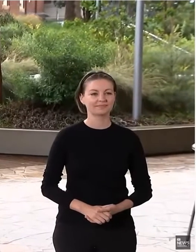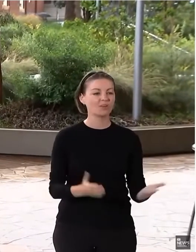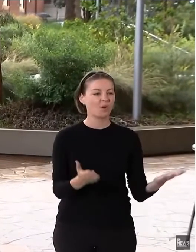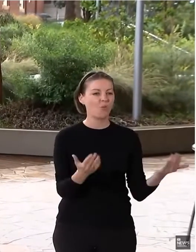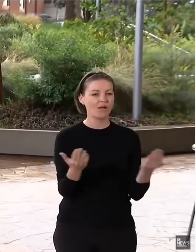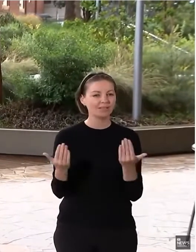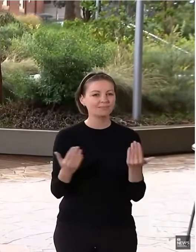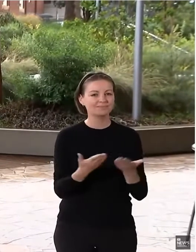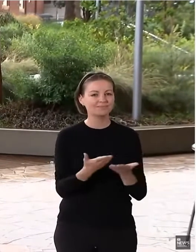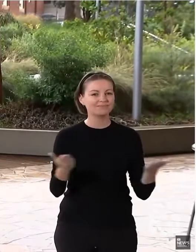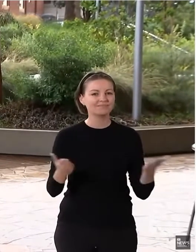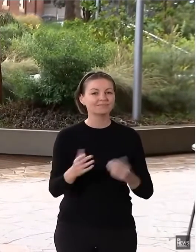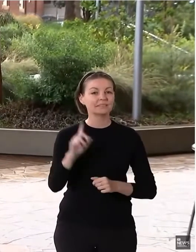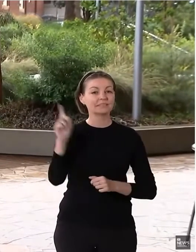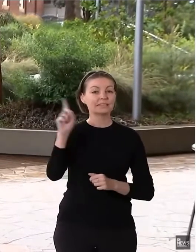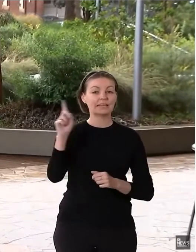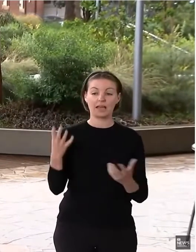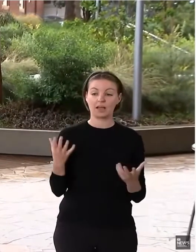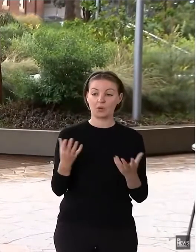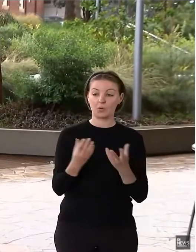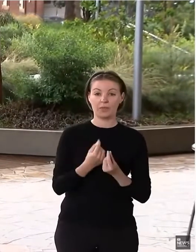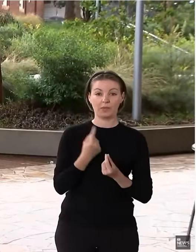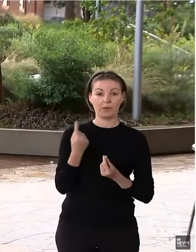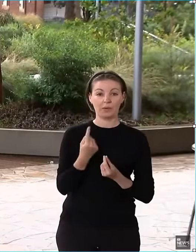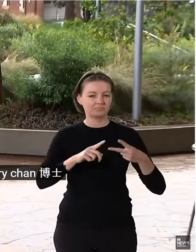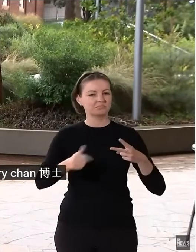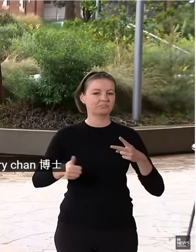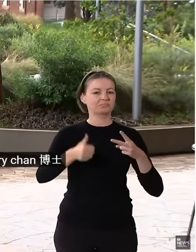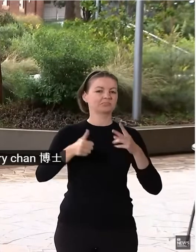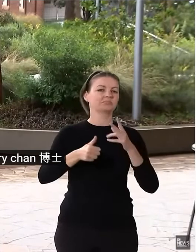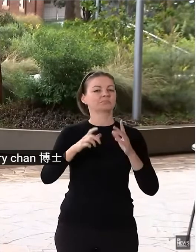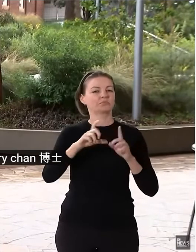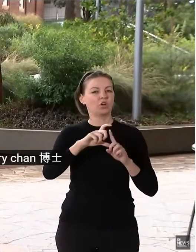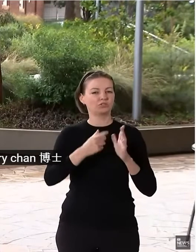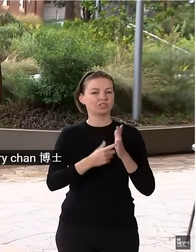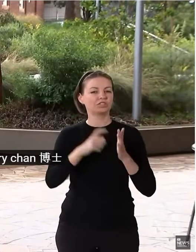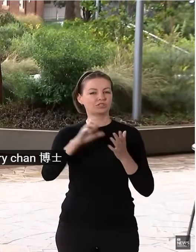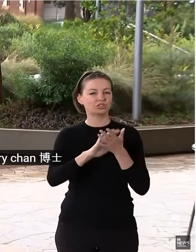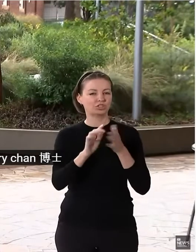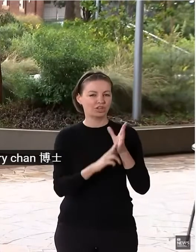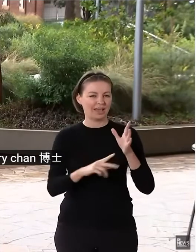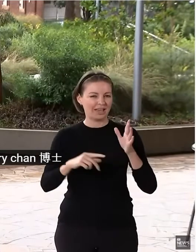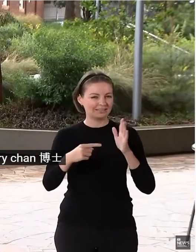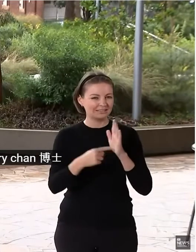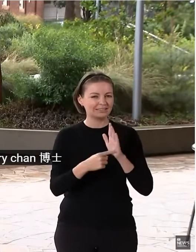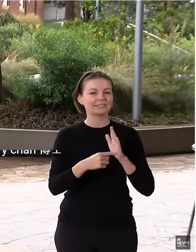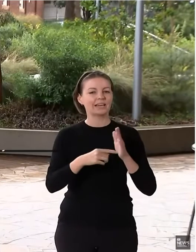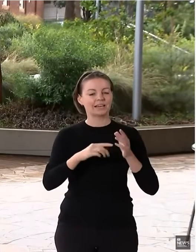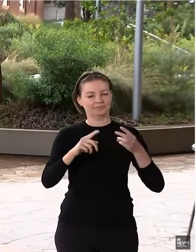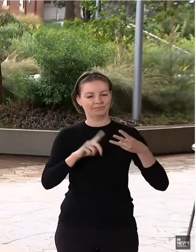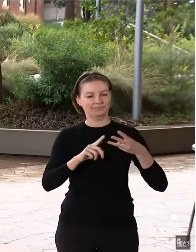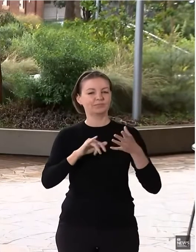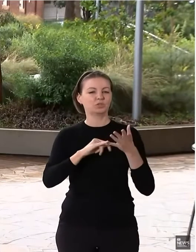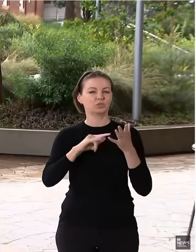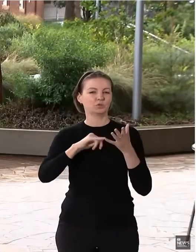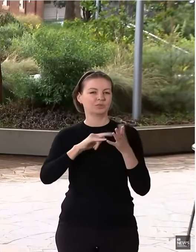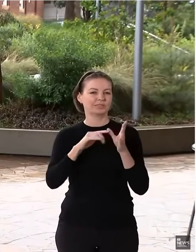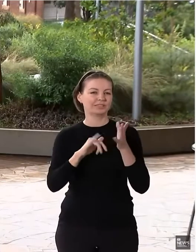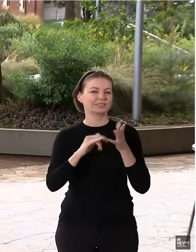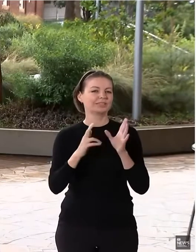Welcome everybody. Today I'm joined by Brad Hazzard and Susan Pearce, the Deputy Secretary of New South